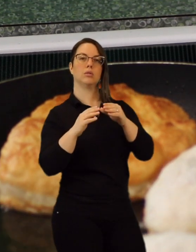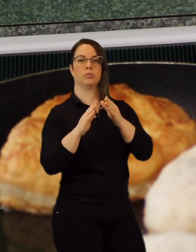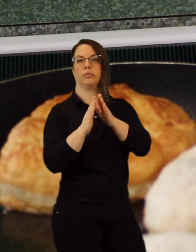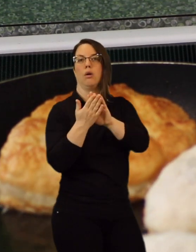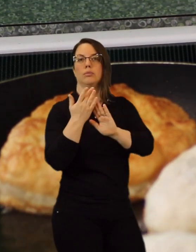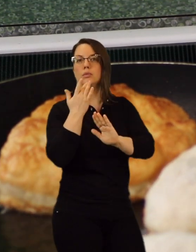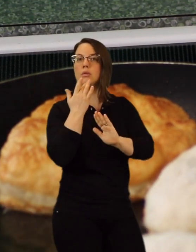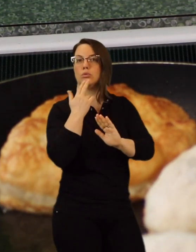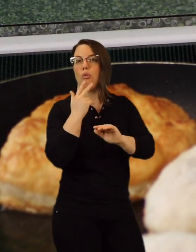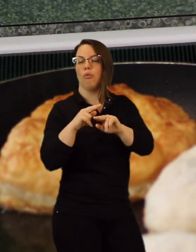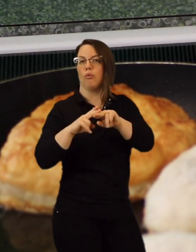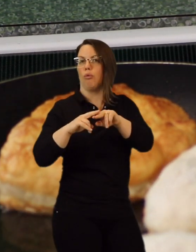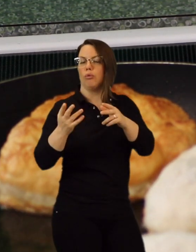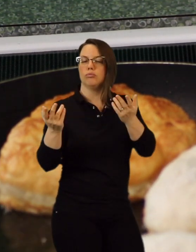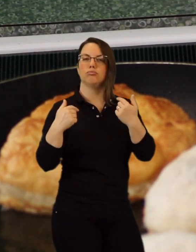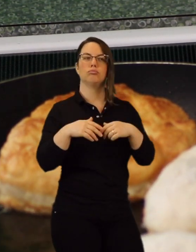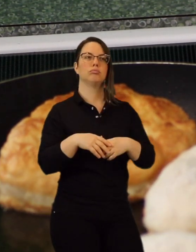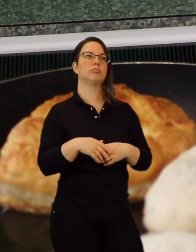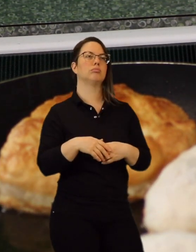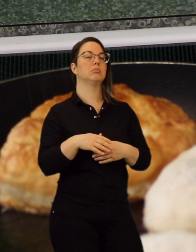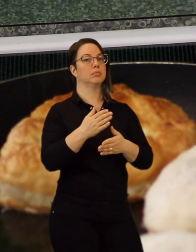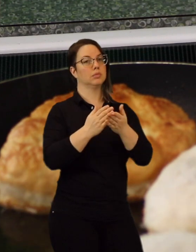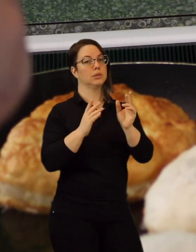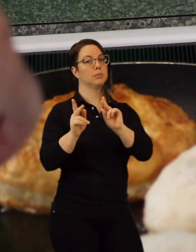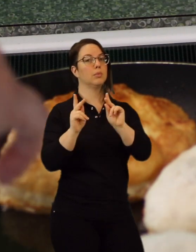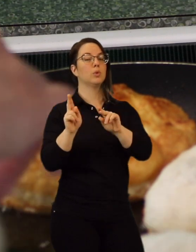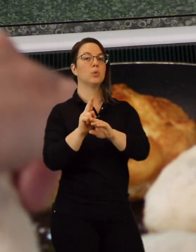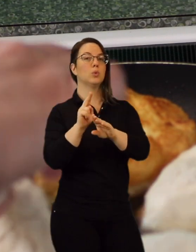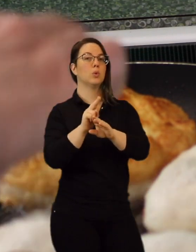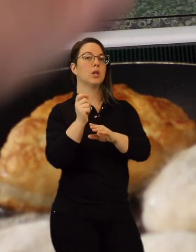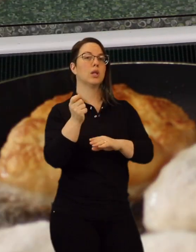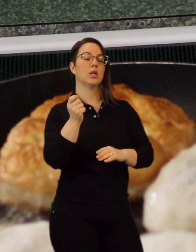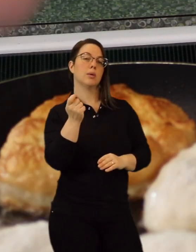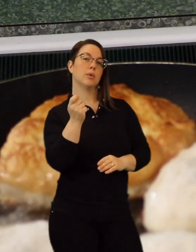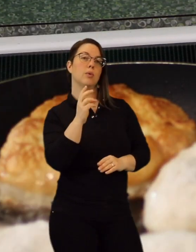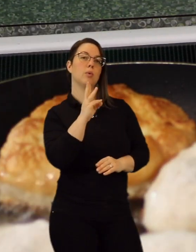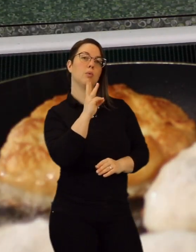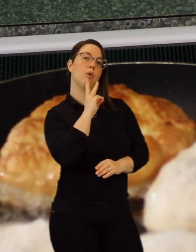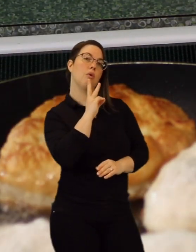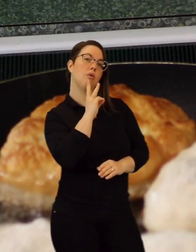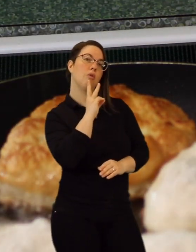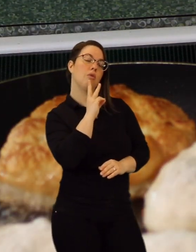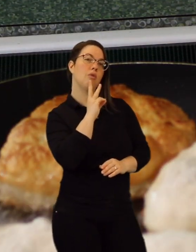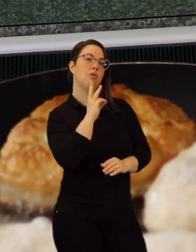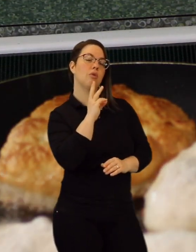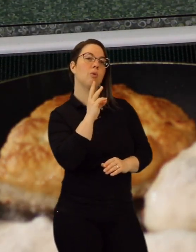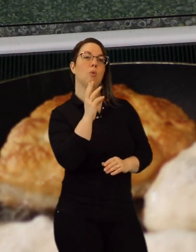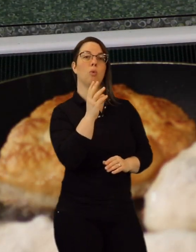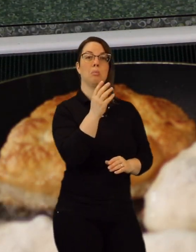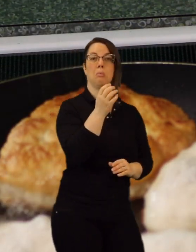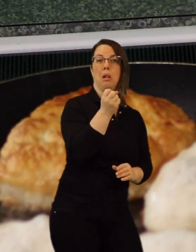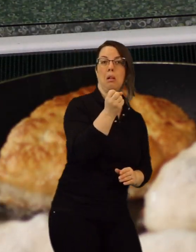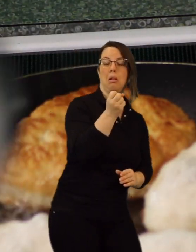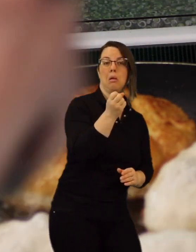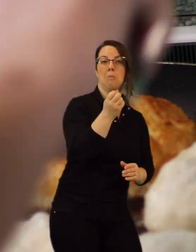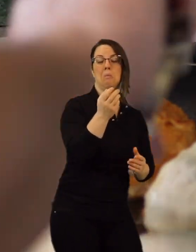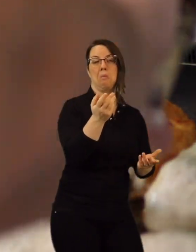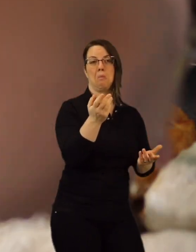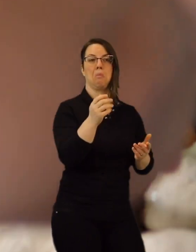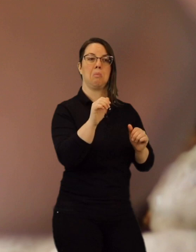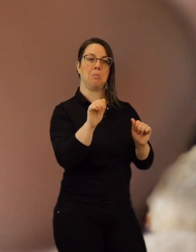water. Obviously it's going to make it a little creamier. I've never used milk, but I know people who